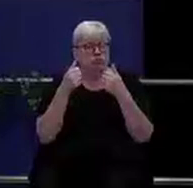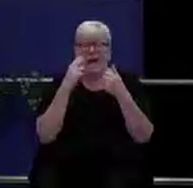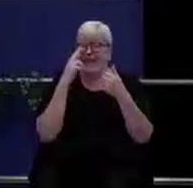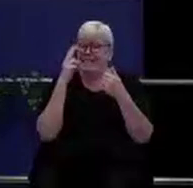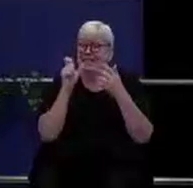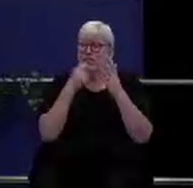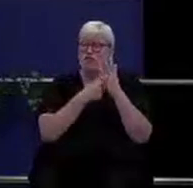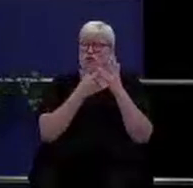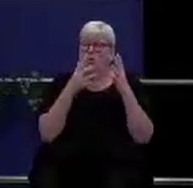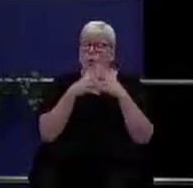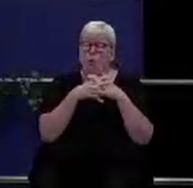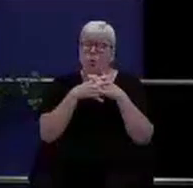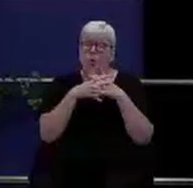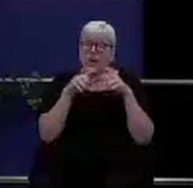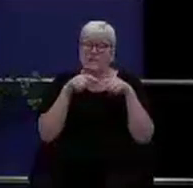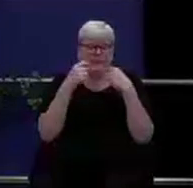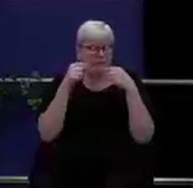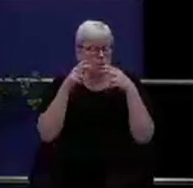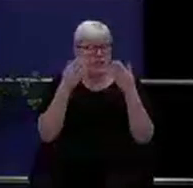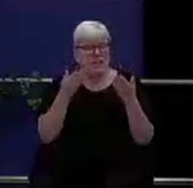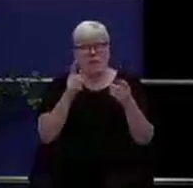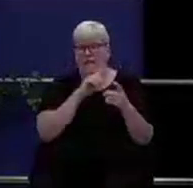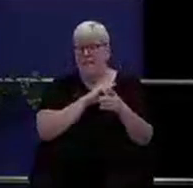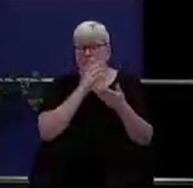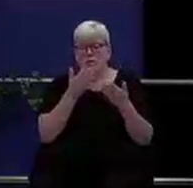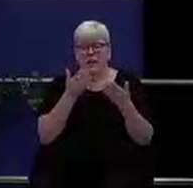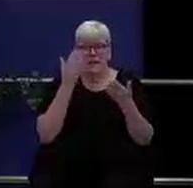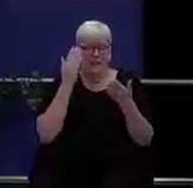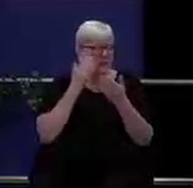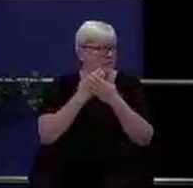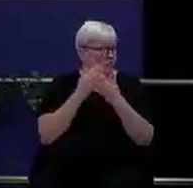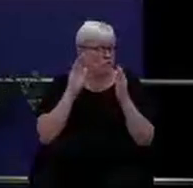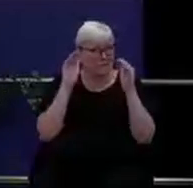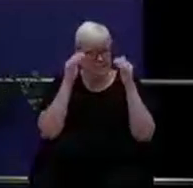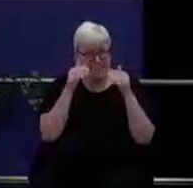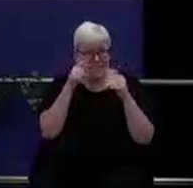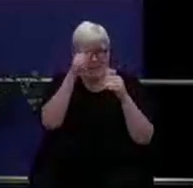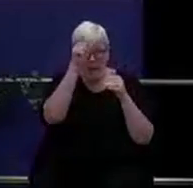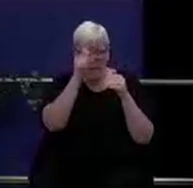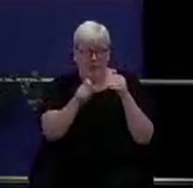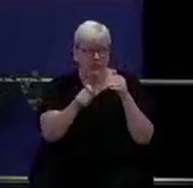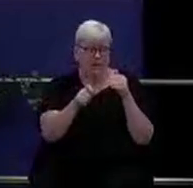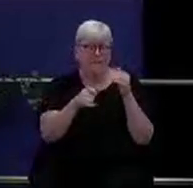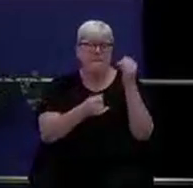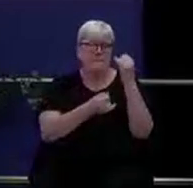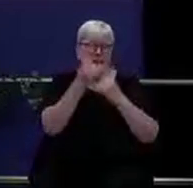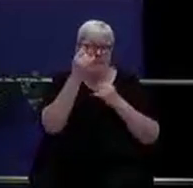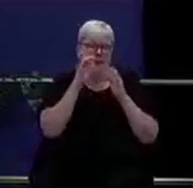you know, that's the purpose of it, really. Did you dedicate it to her? I dedicated the last